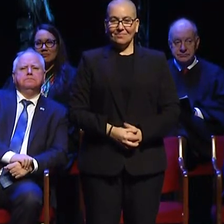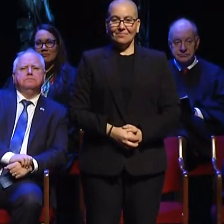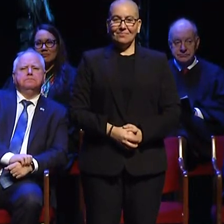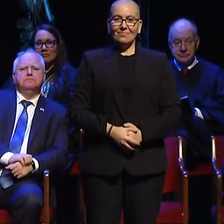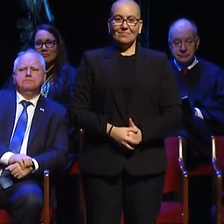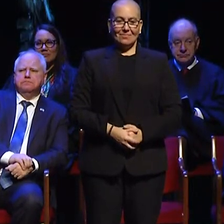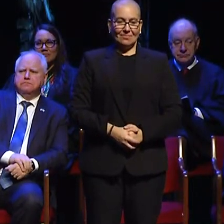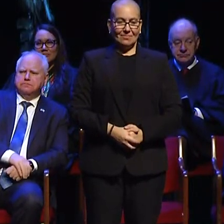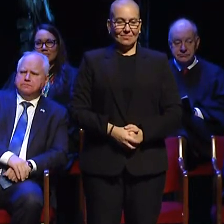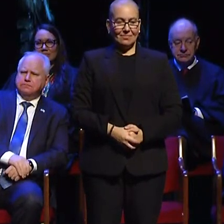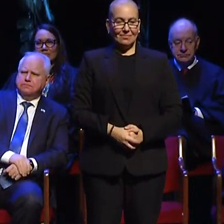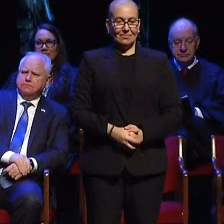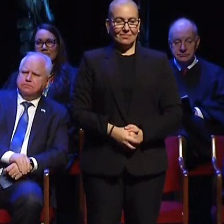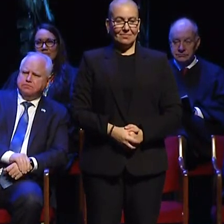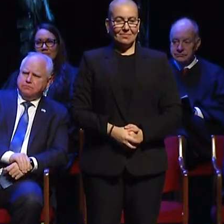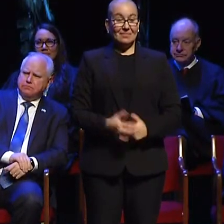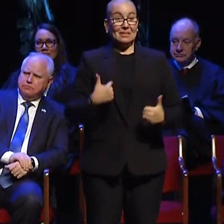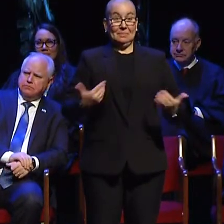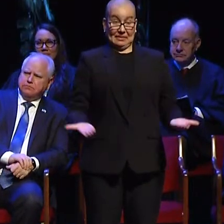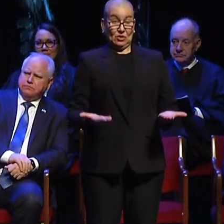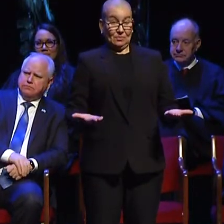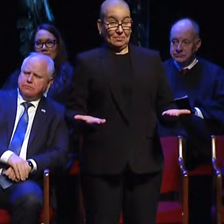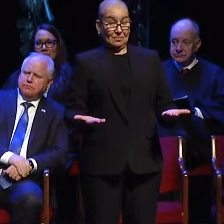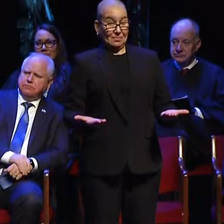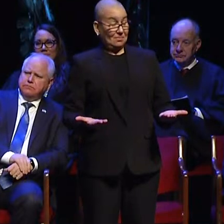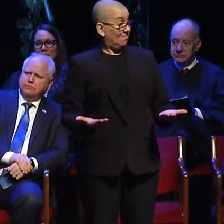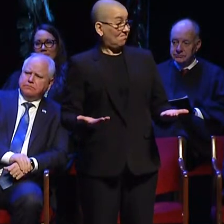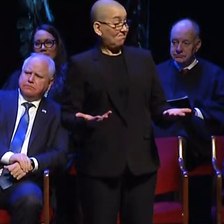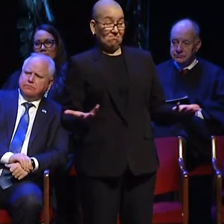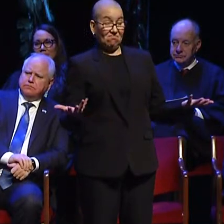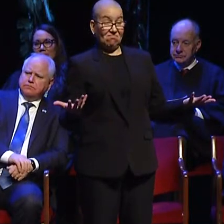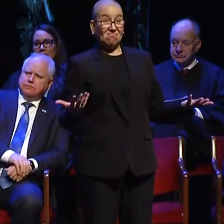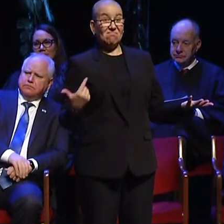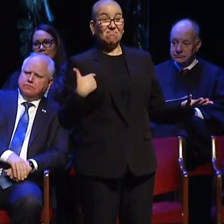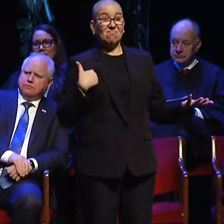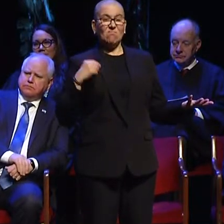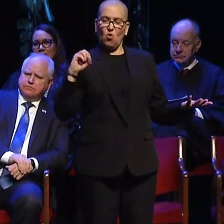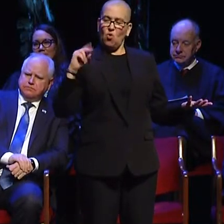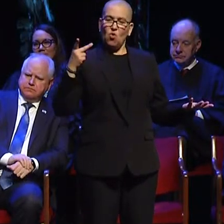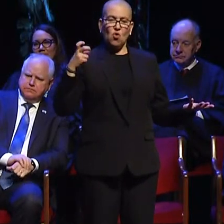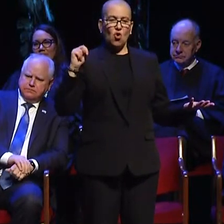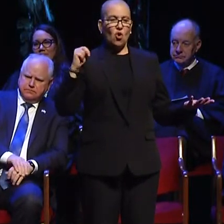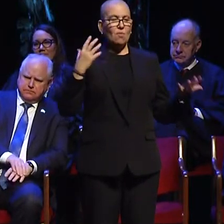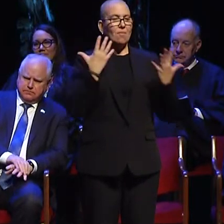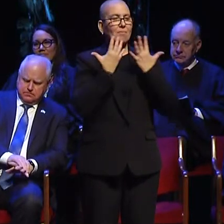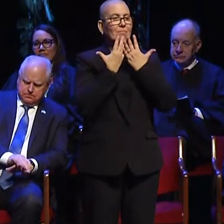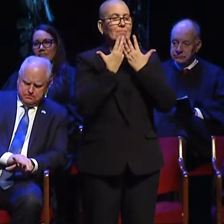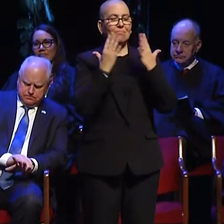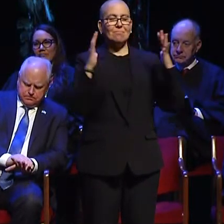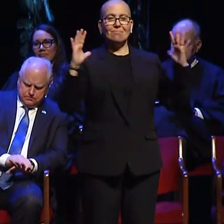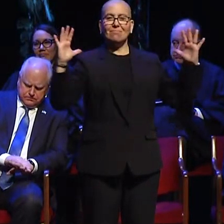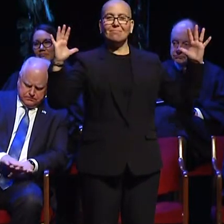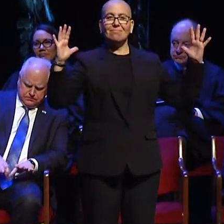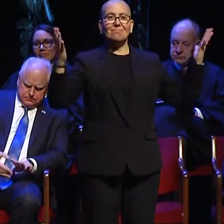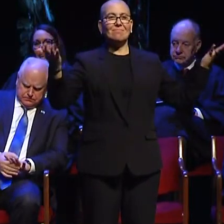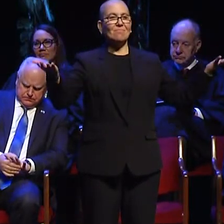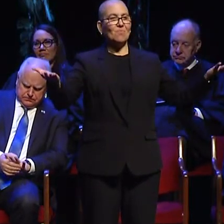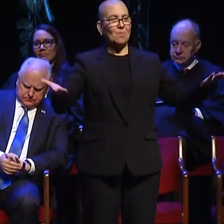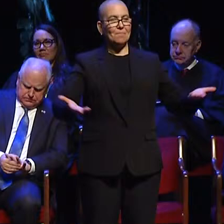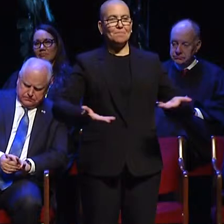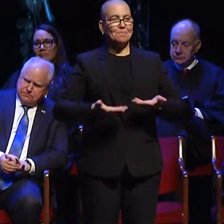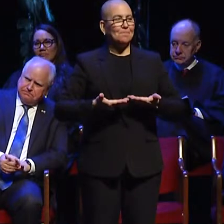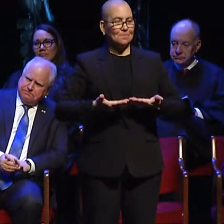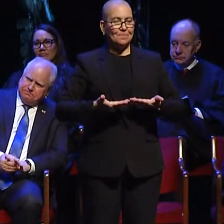And I am here to hold the door wide open for those who come after me. It is the honor of